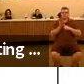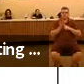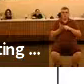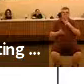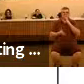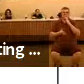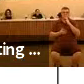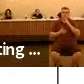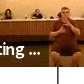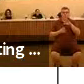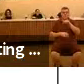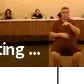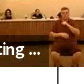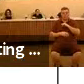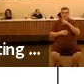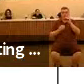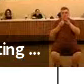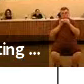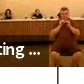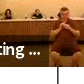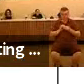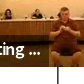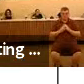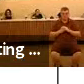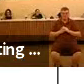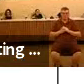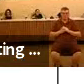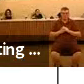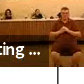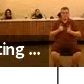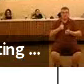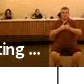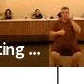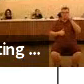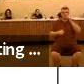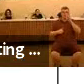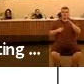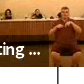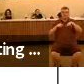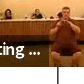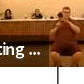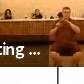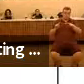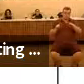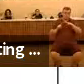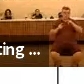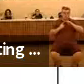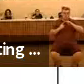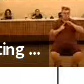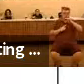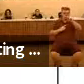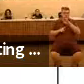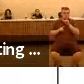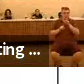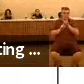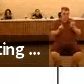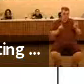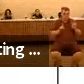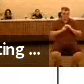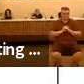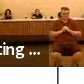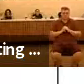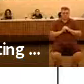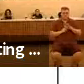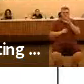and quantity on the site. Majority of the site drains north and west. It's